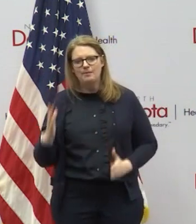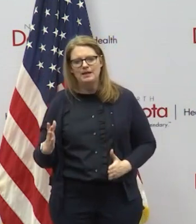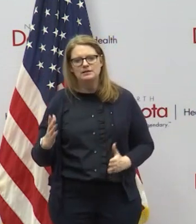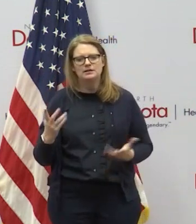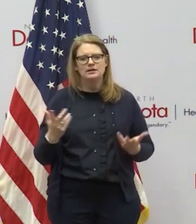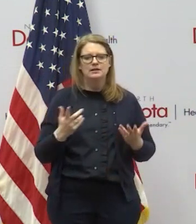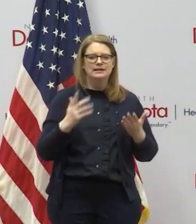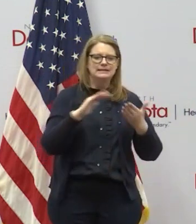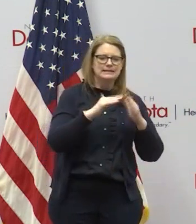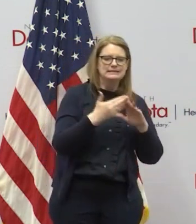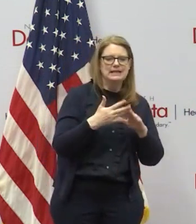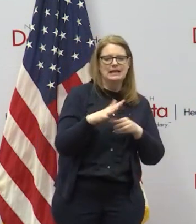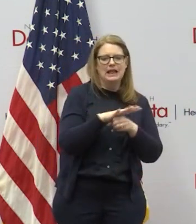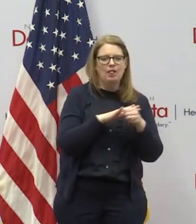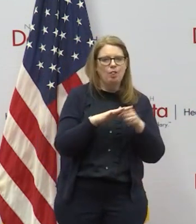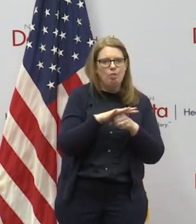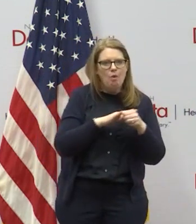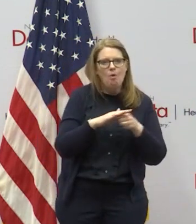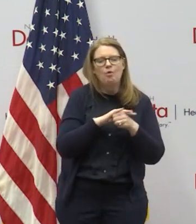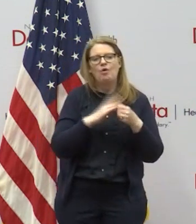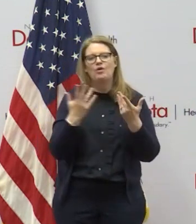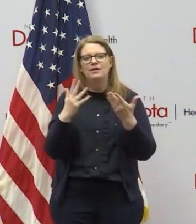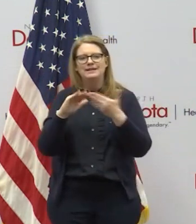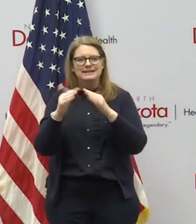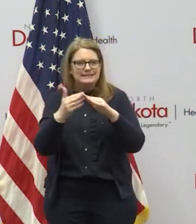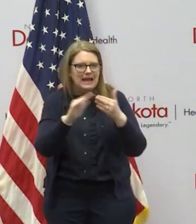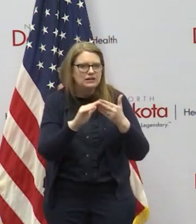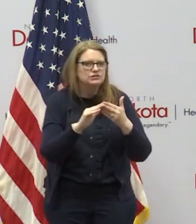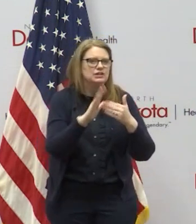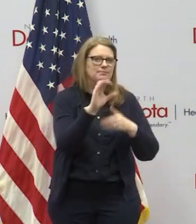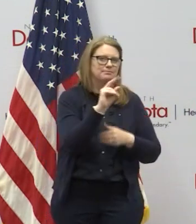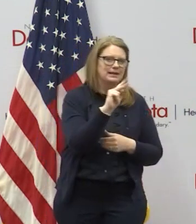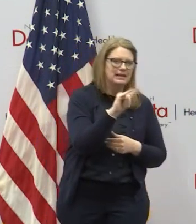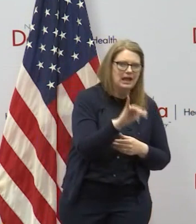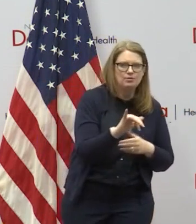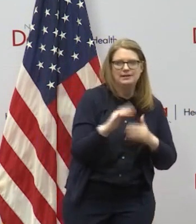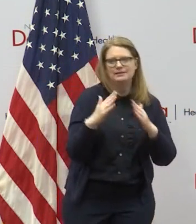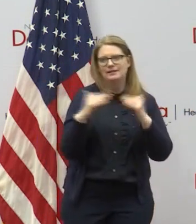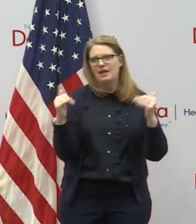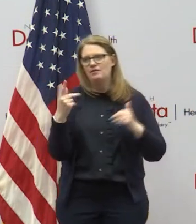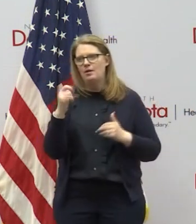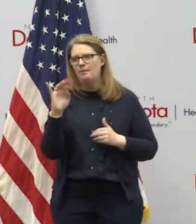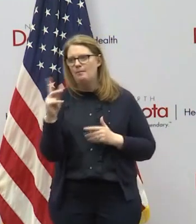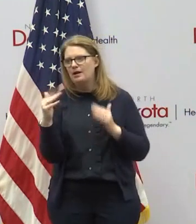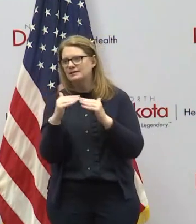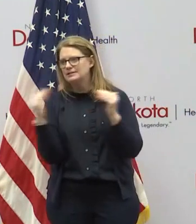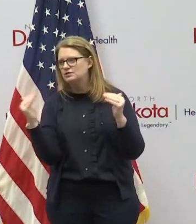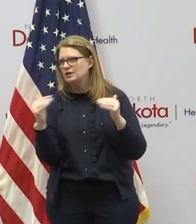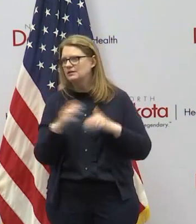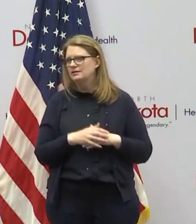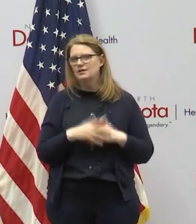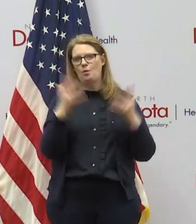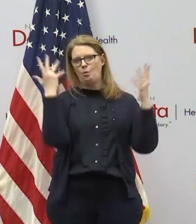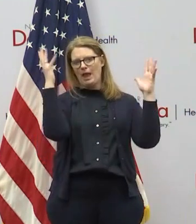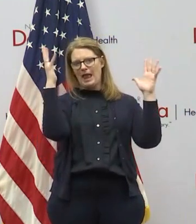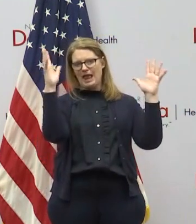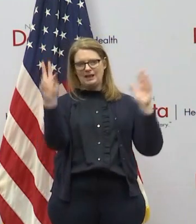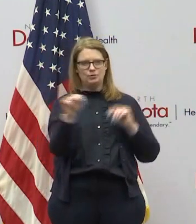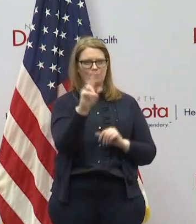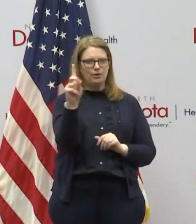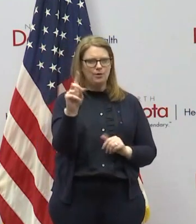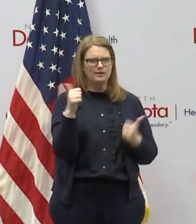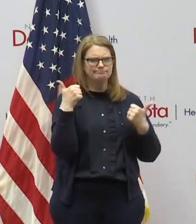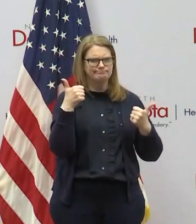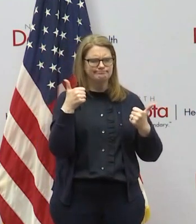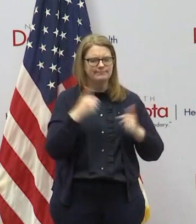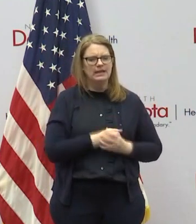at the city, local, township, county, school board level. A lot of great things happening, park district level. So again, way to go, North Dakota. We're